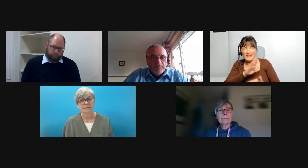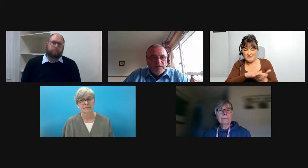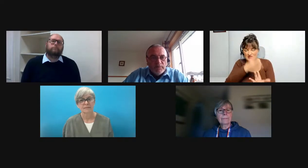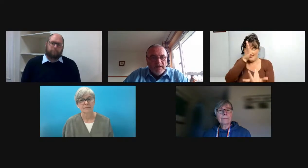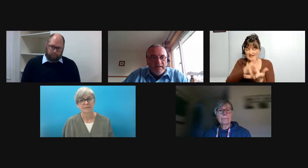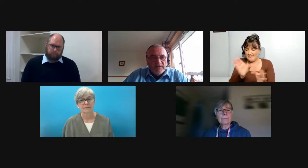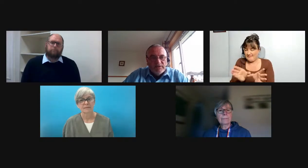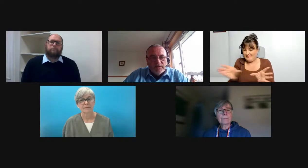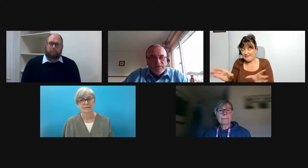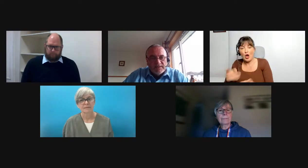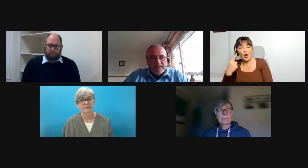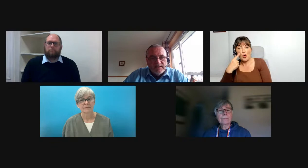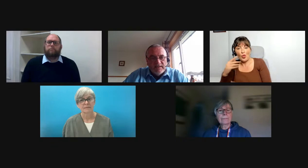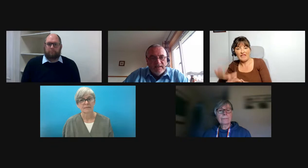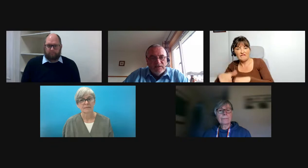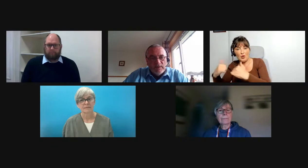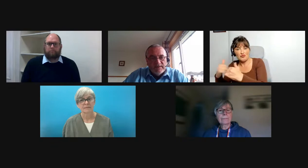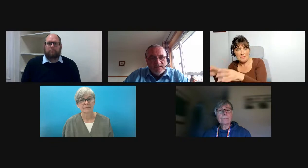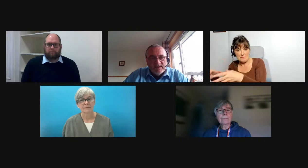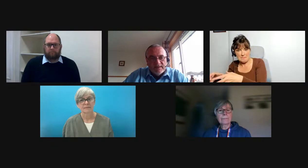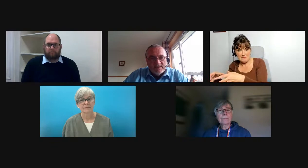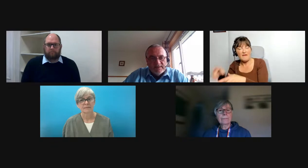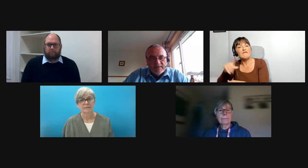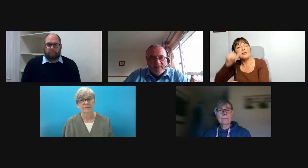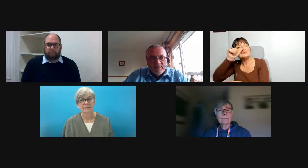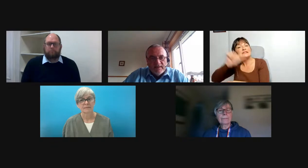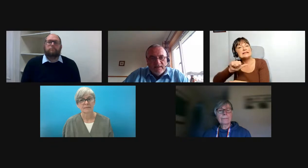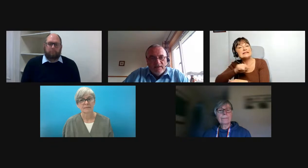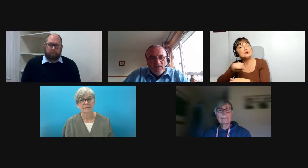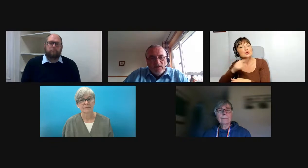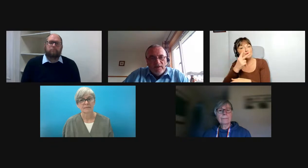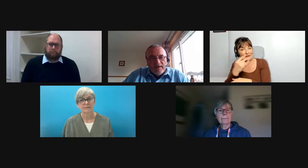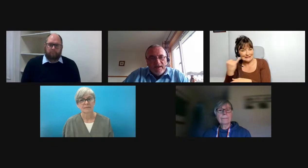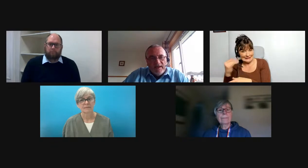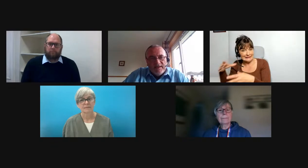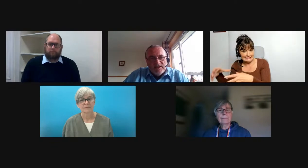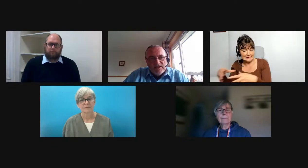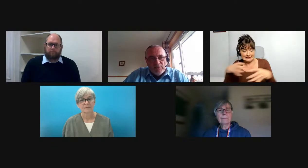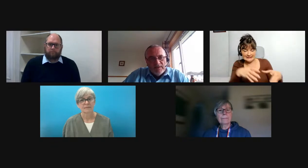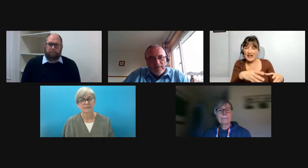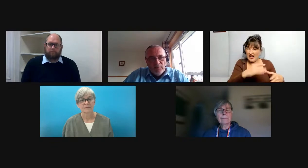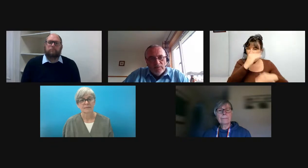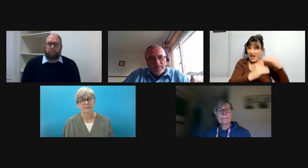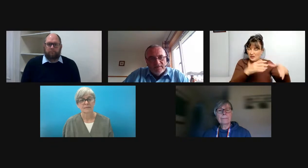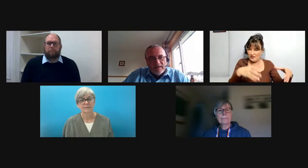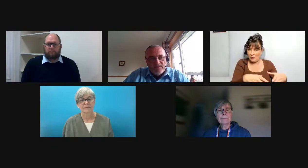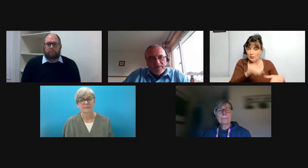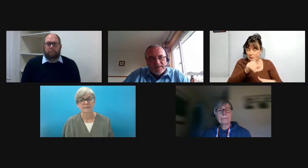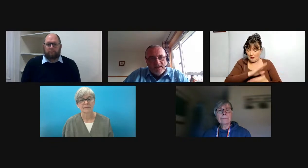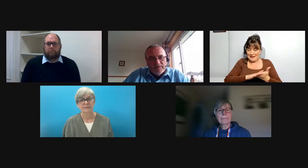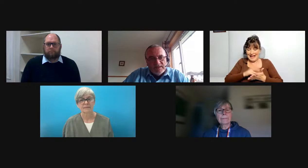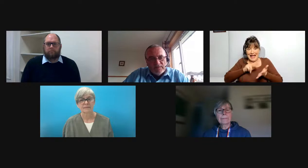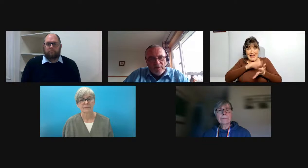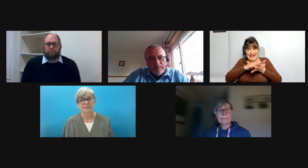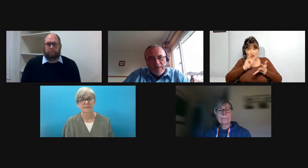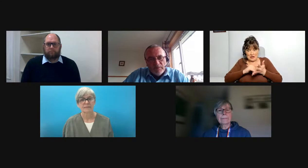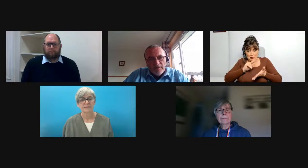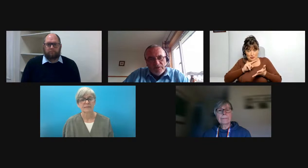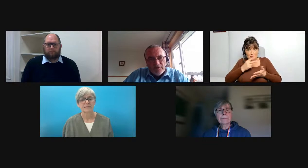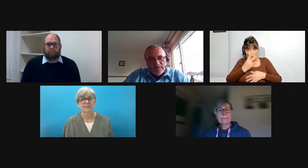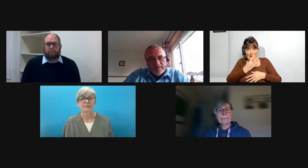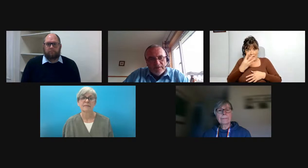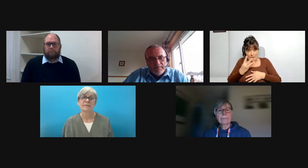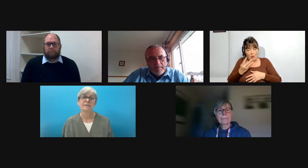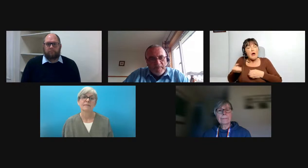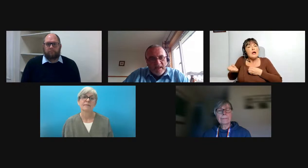people between the ages of 16 and 26. Now, NHS 24 delivers services for the people